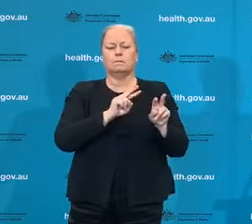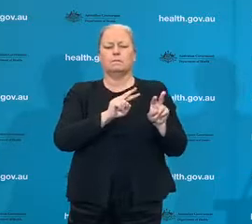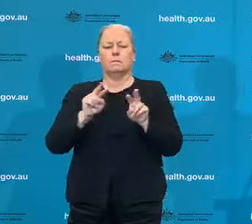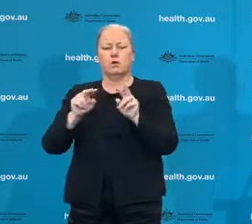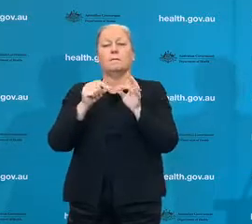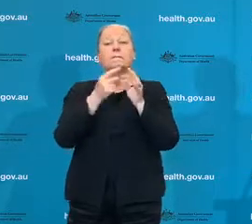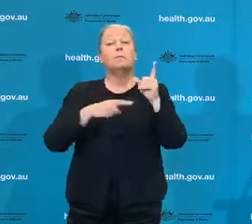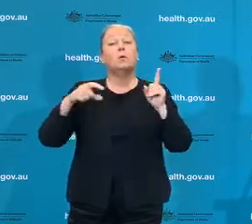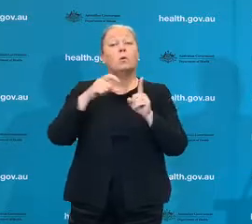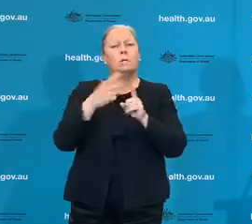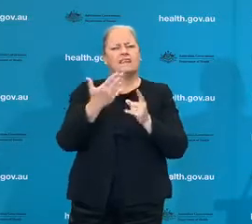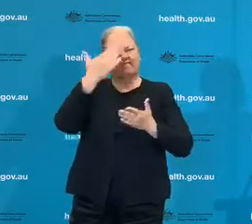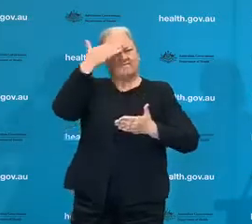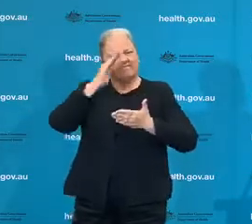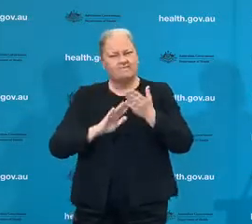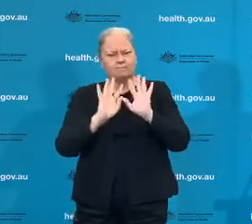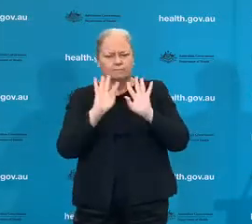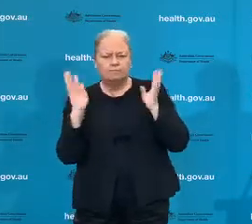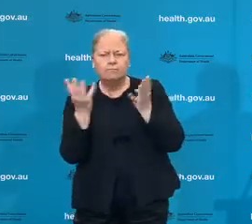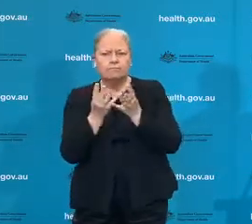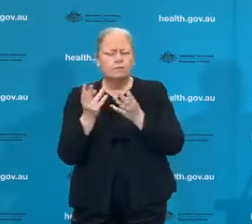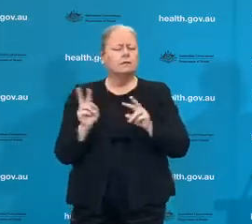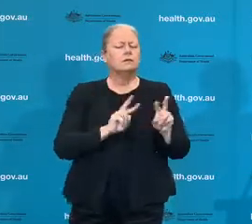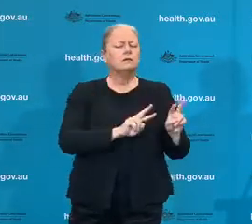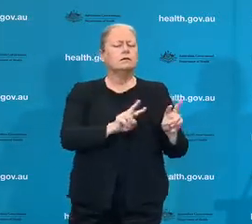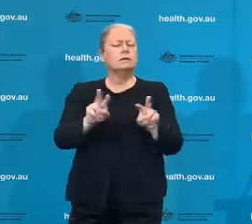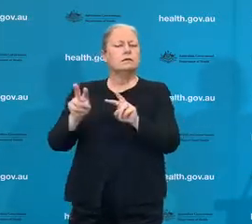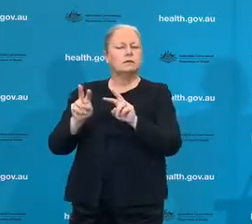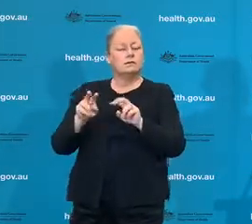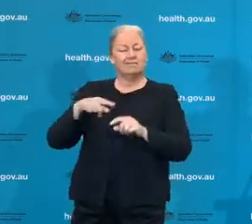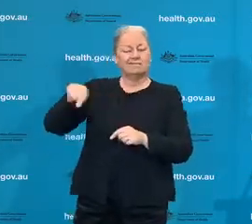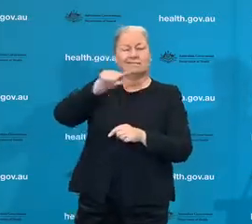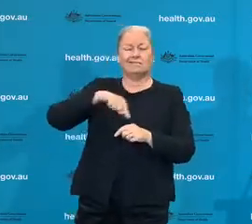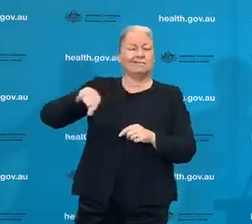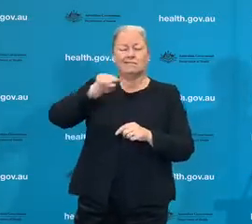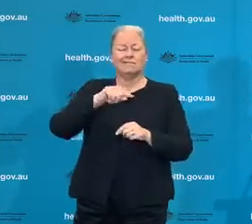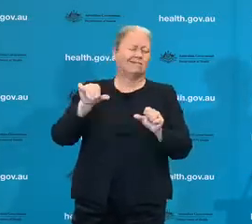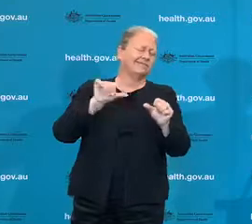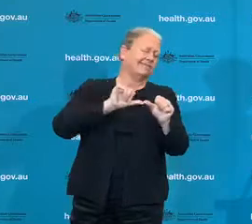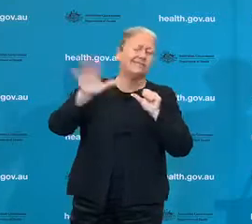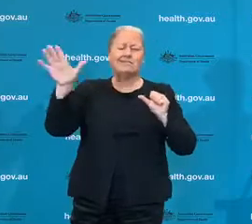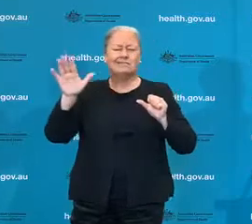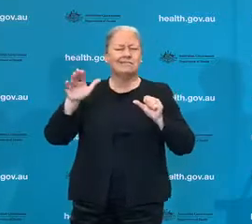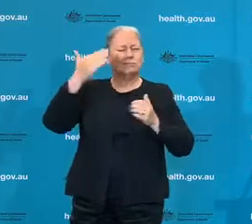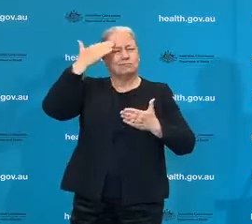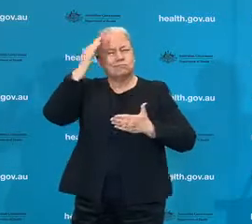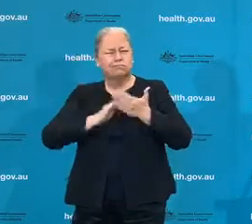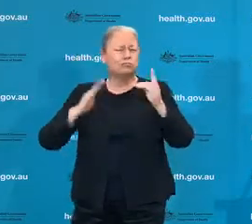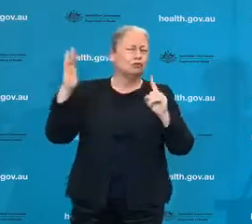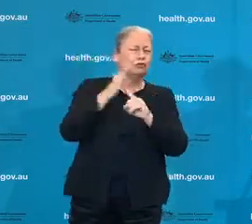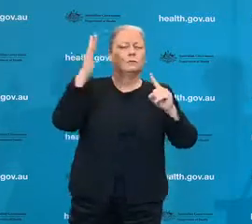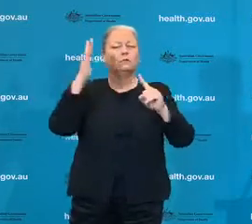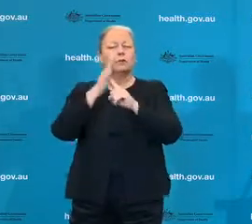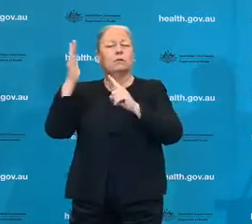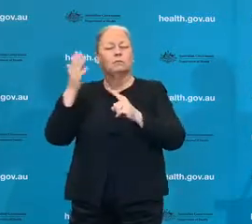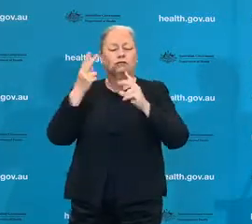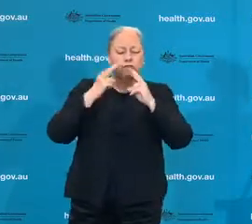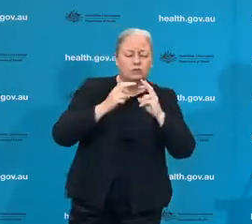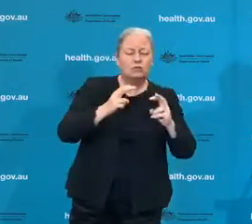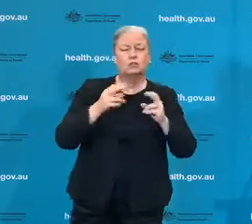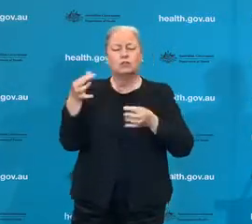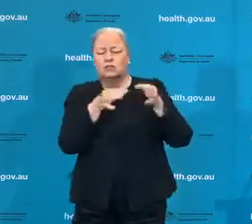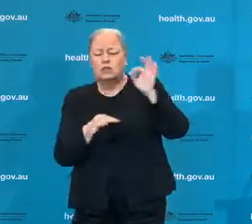and particularly for COVID-19, these boards have the best researchers, scientists, regulators, people who are used to being